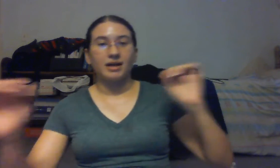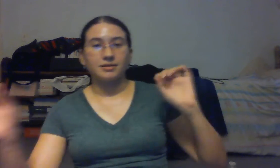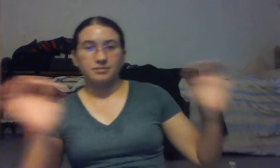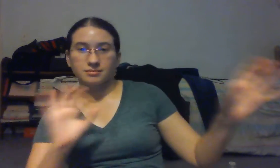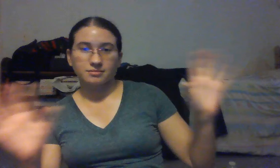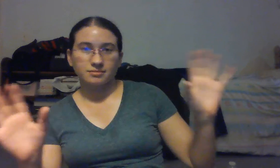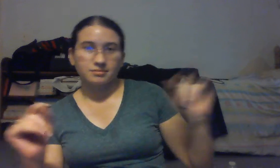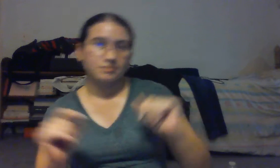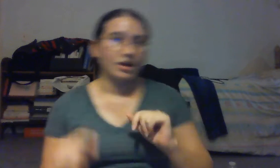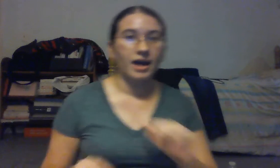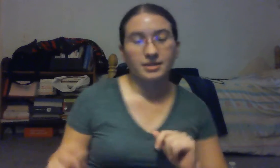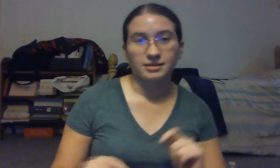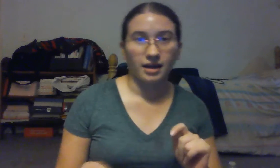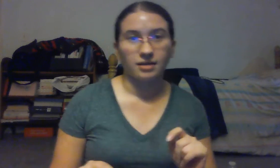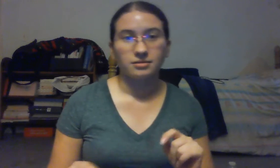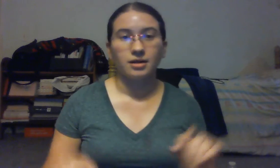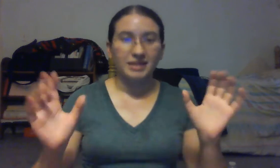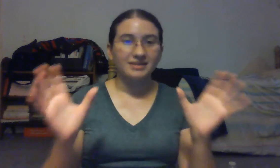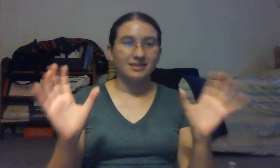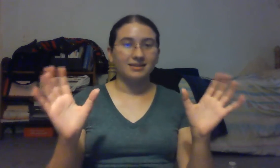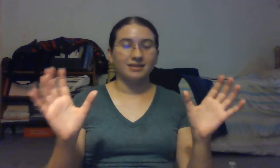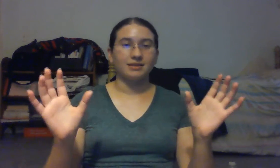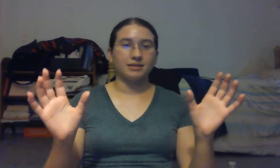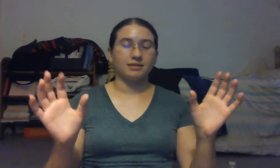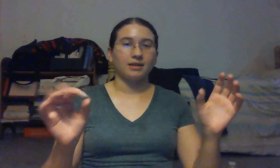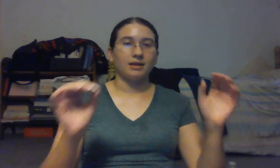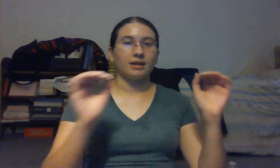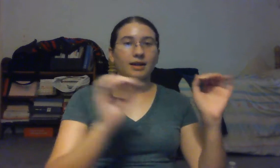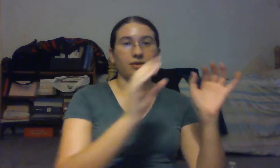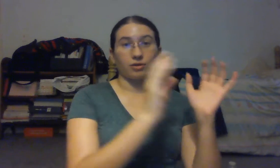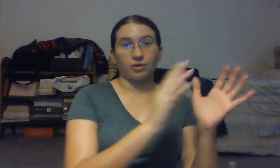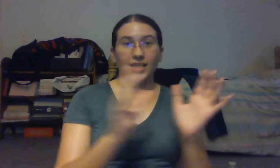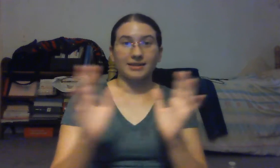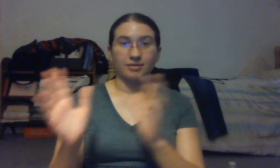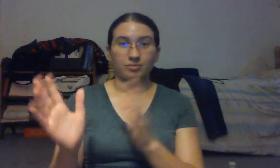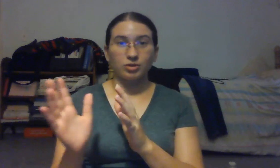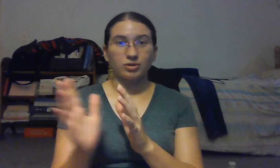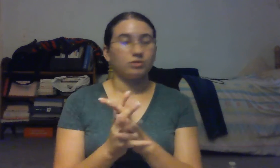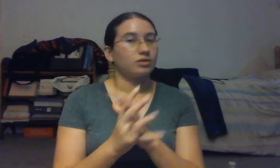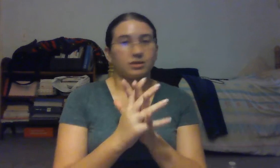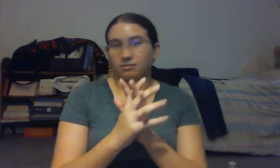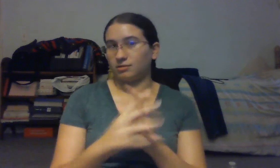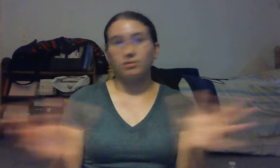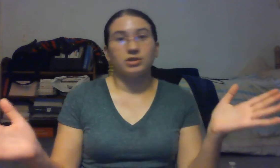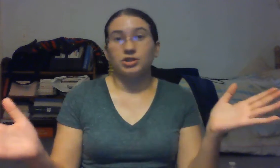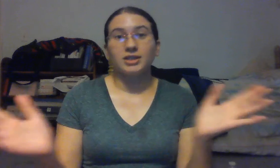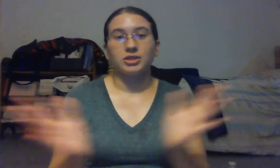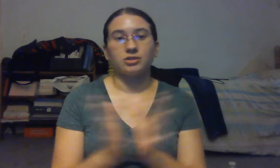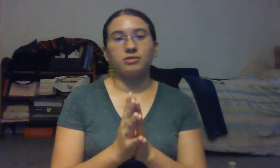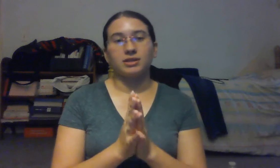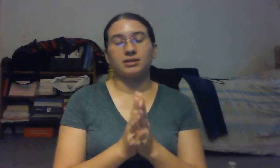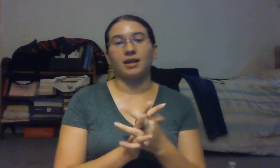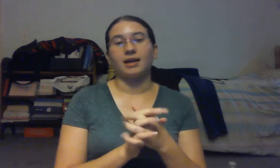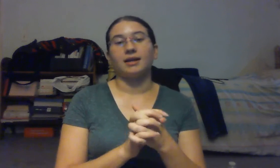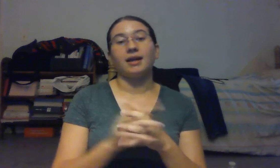about ASL. A basic sentence like the girl has a book, you can change it. You can say